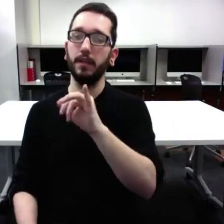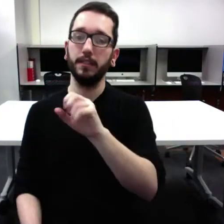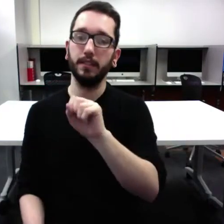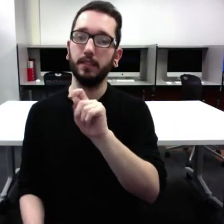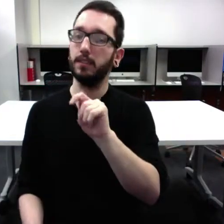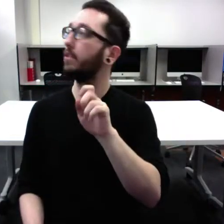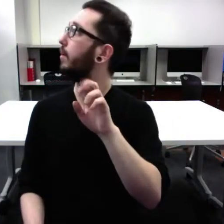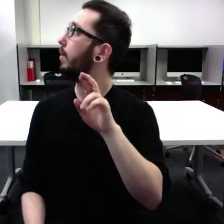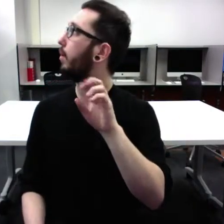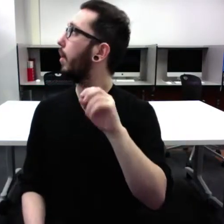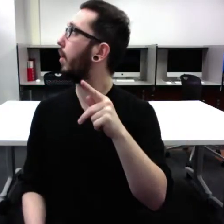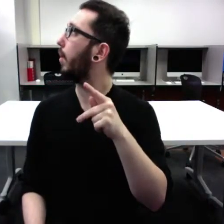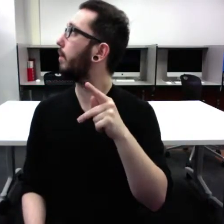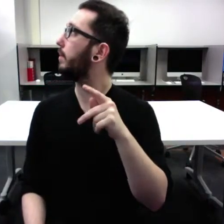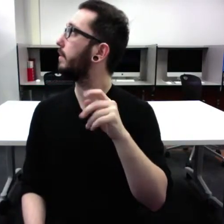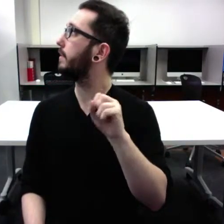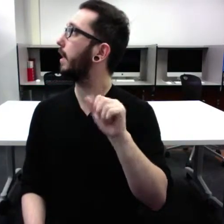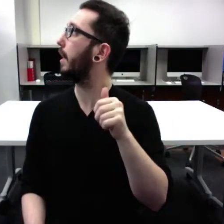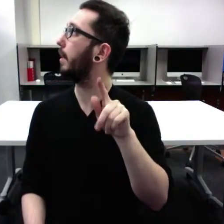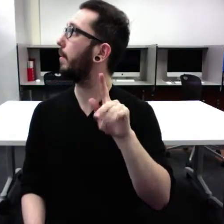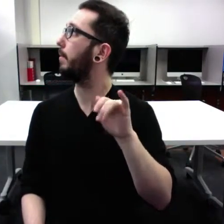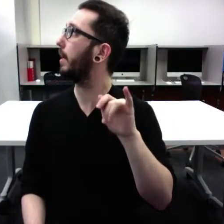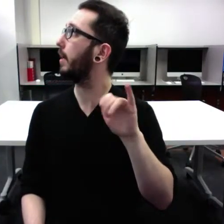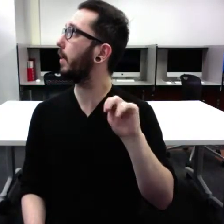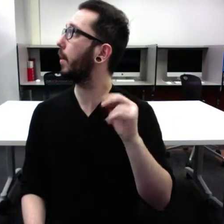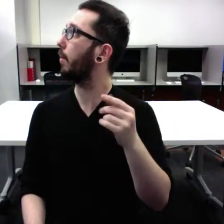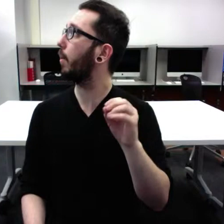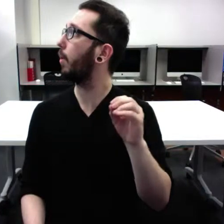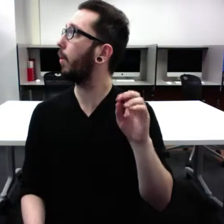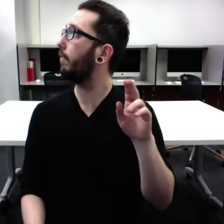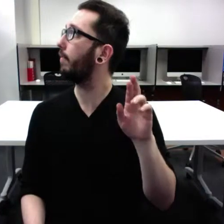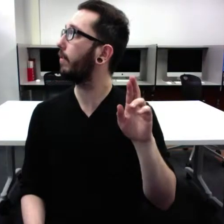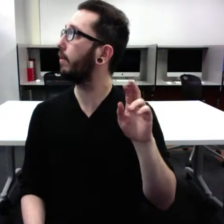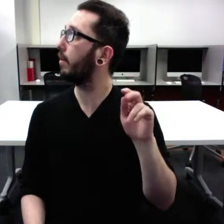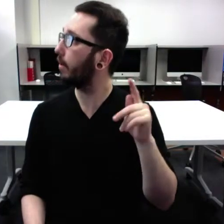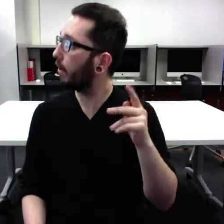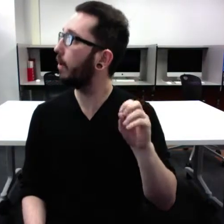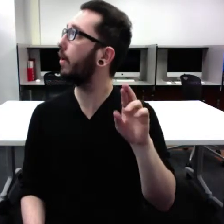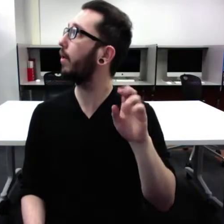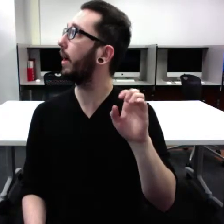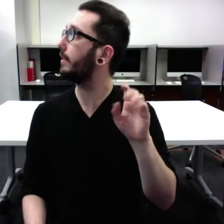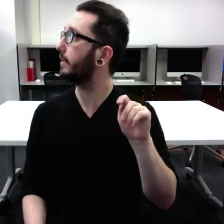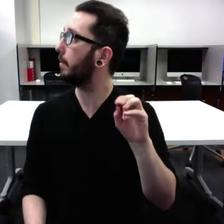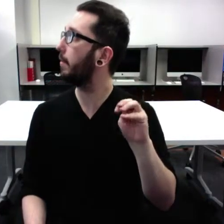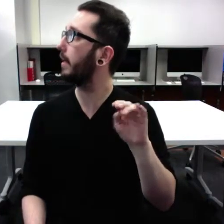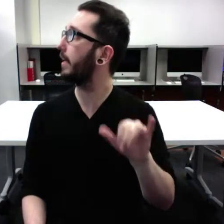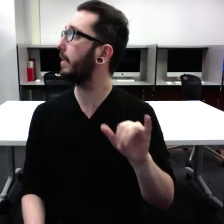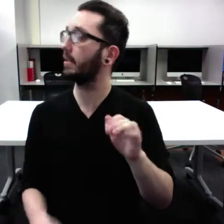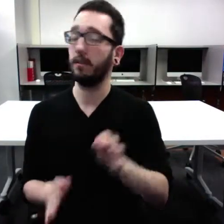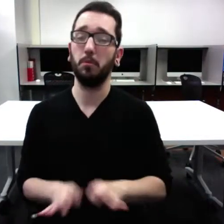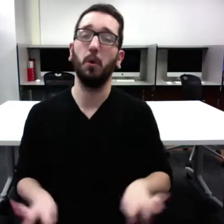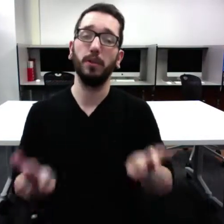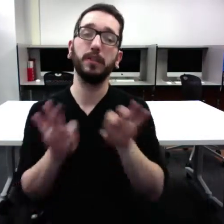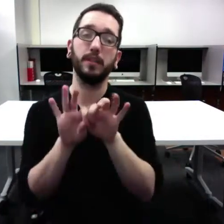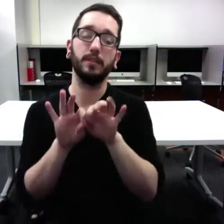hysterosalpingo-oophorectomy. What a mouthful. And very important to note. If you are not aware of the meaning of a medical